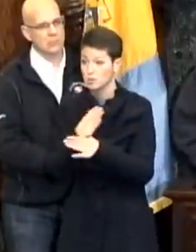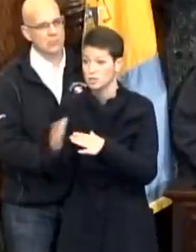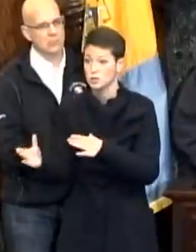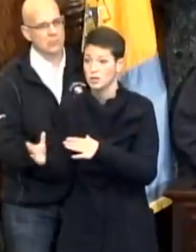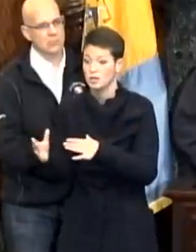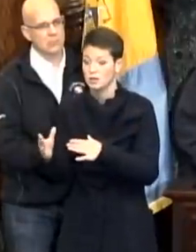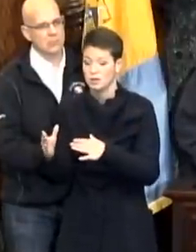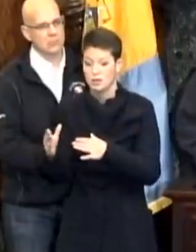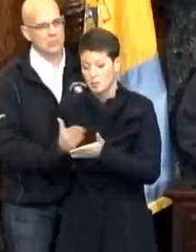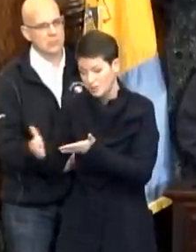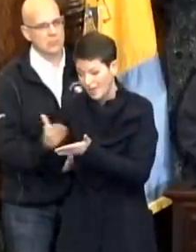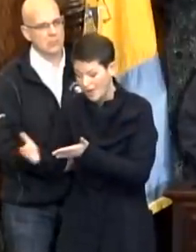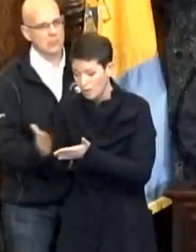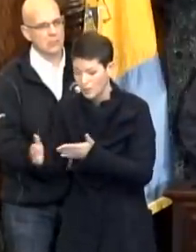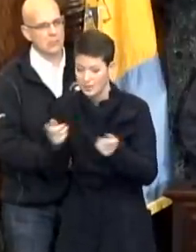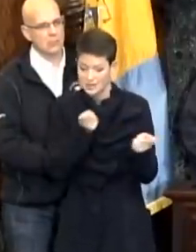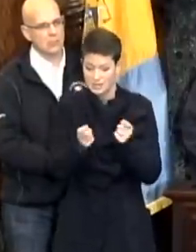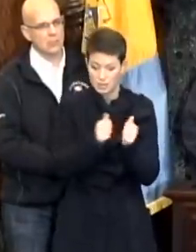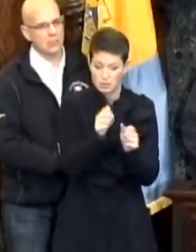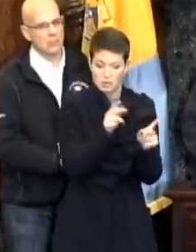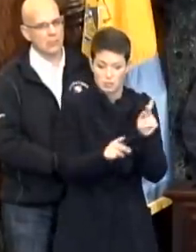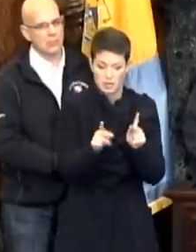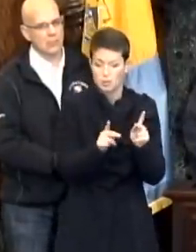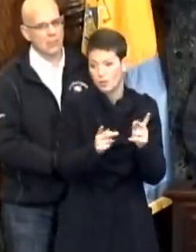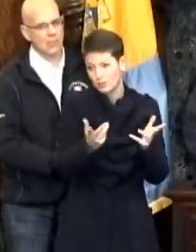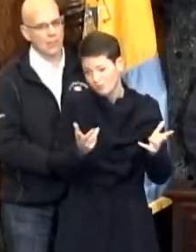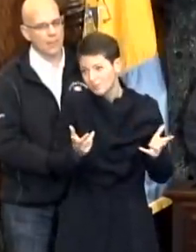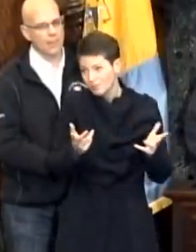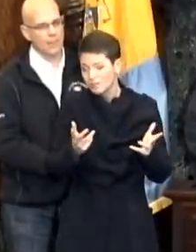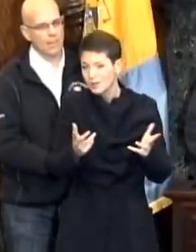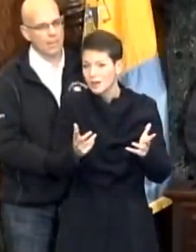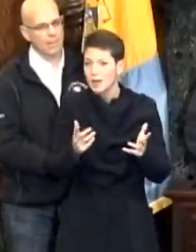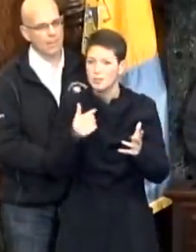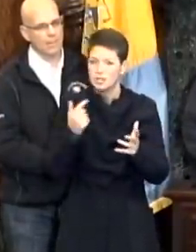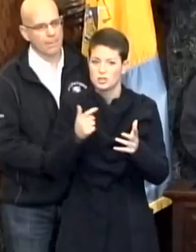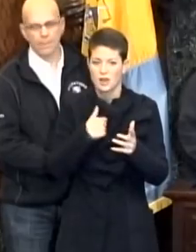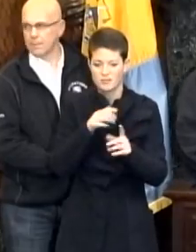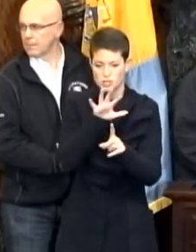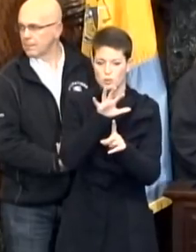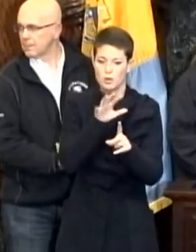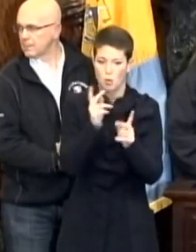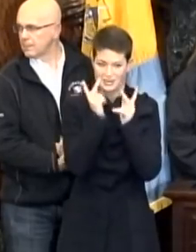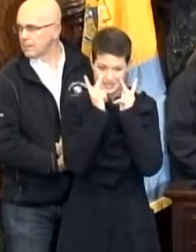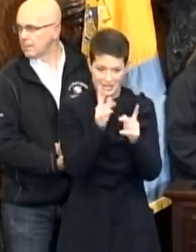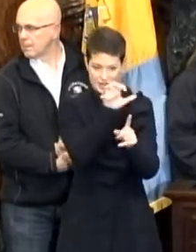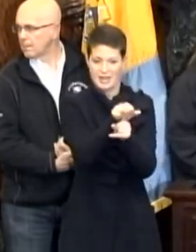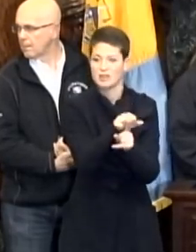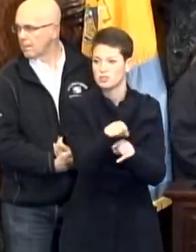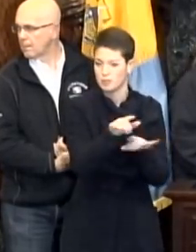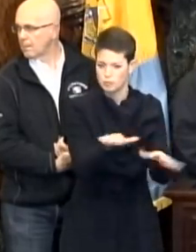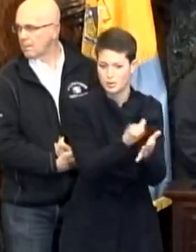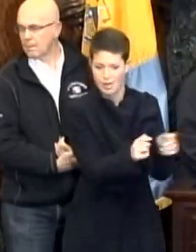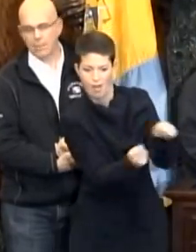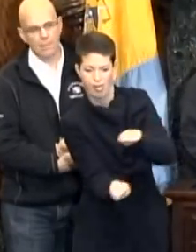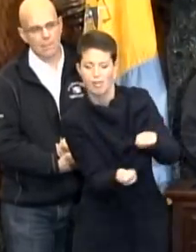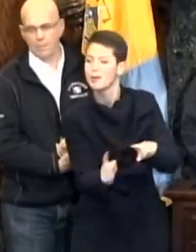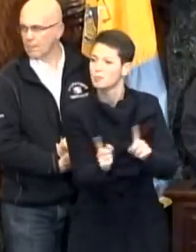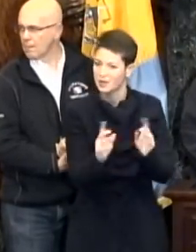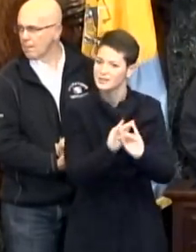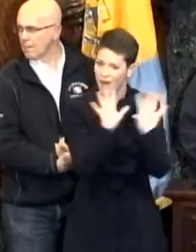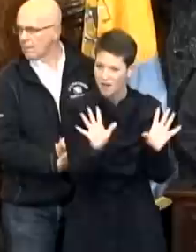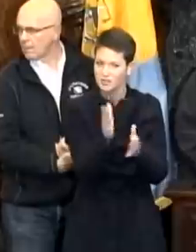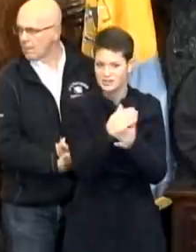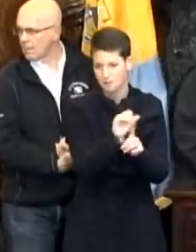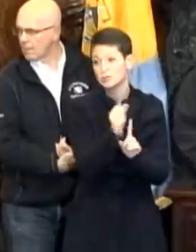plowing streets and dealing with folks, I mean, you have to kind of catch folks in the act. It's pretty obvious in